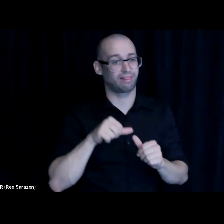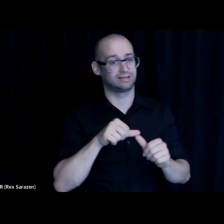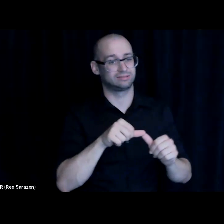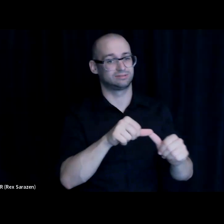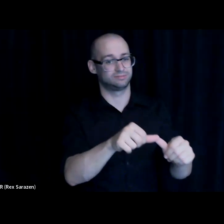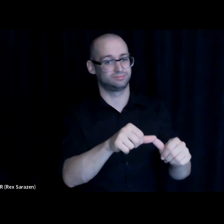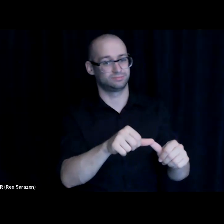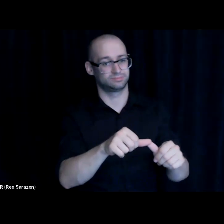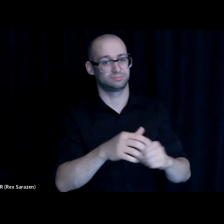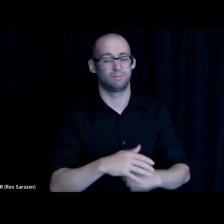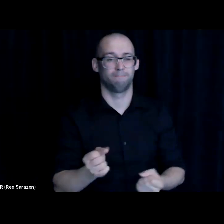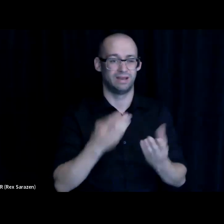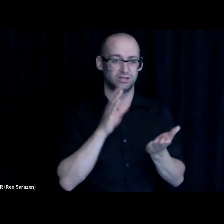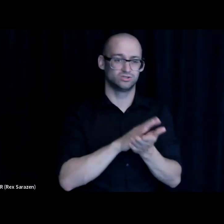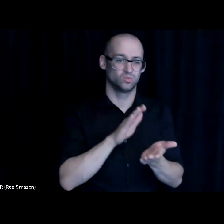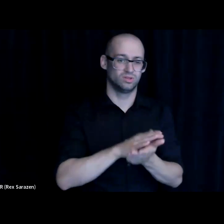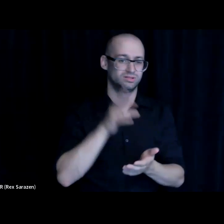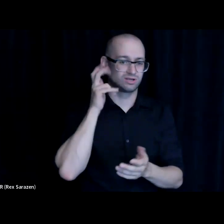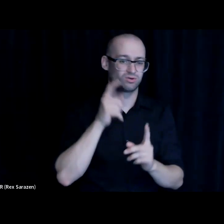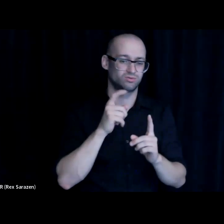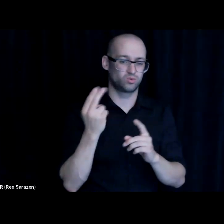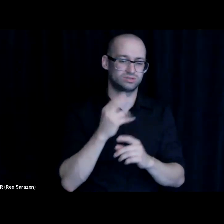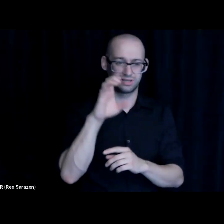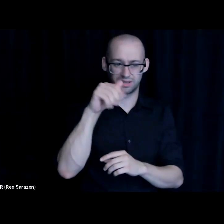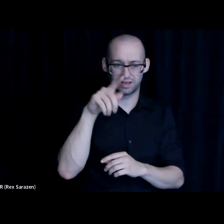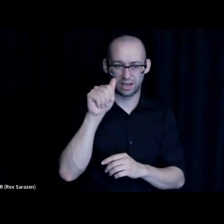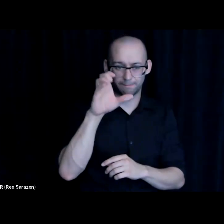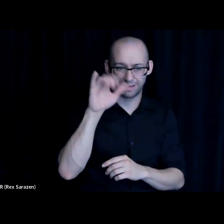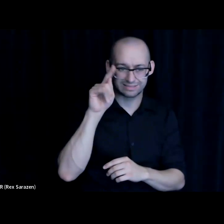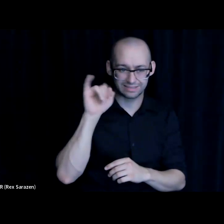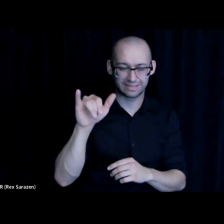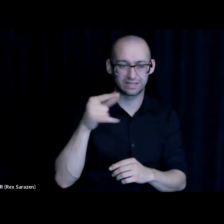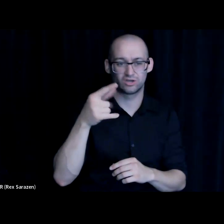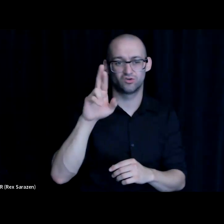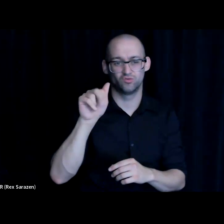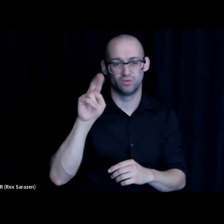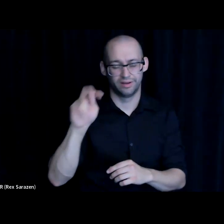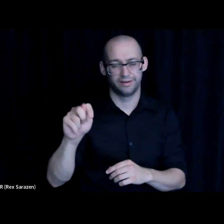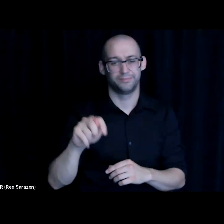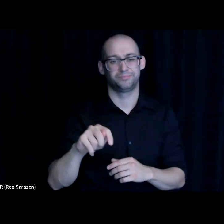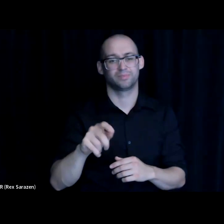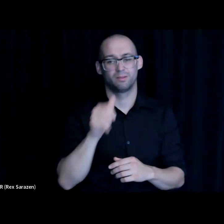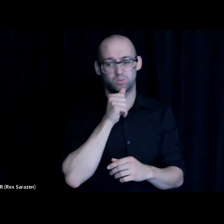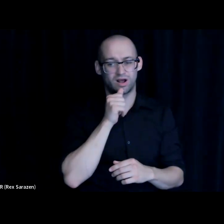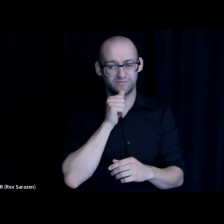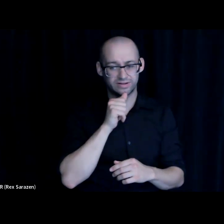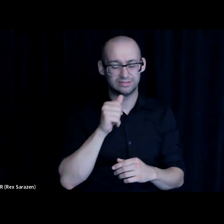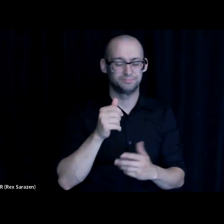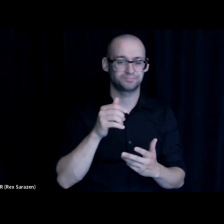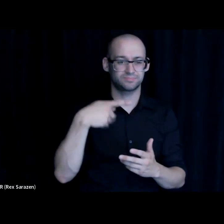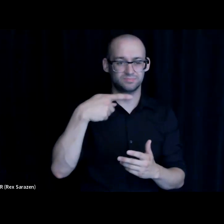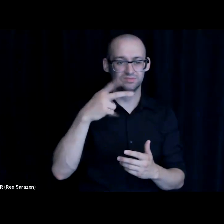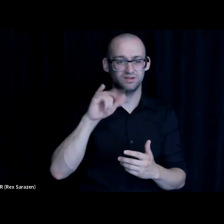A lot of schools we hear are using capacity grants, private and philanthropic dollars, all sorts of ways to fund